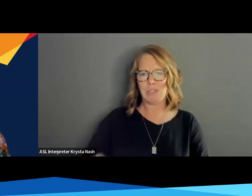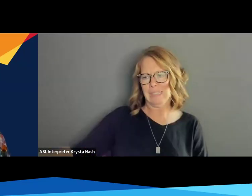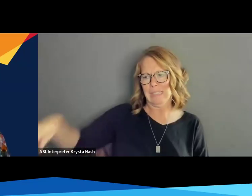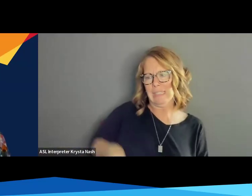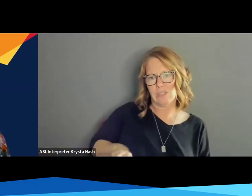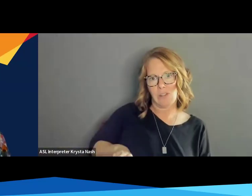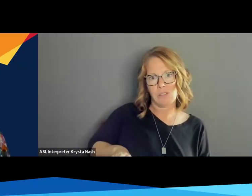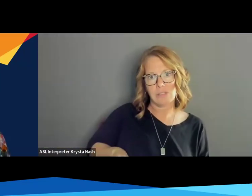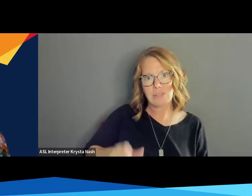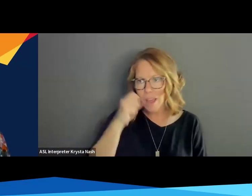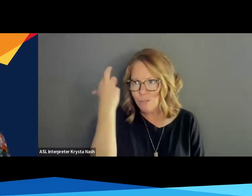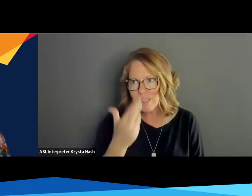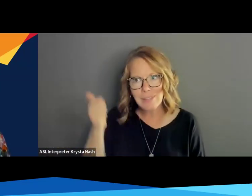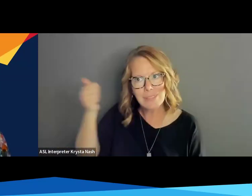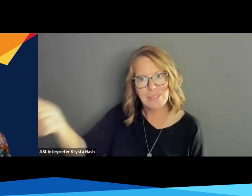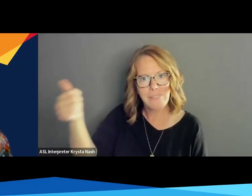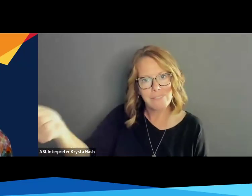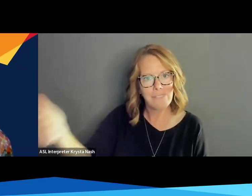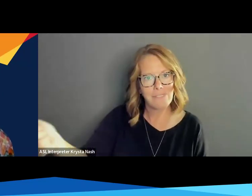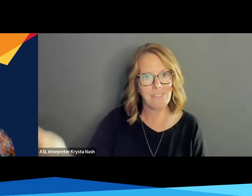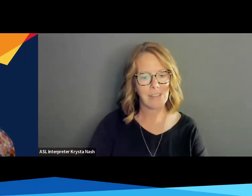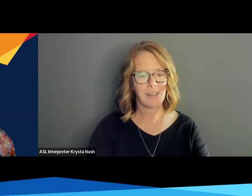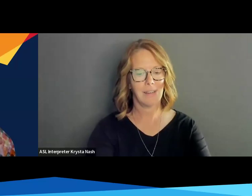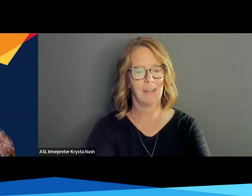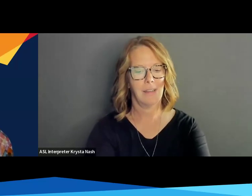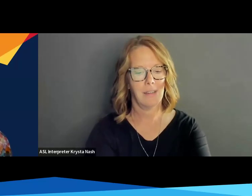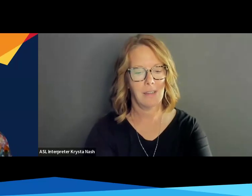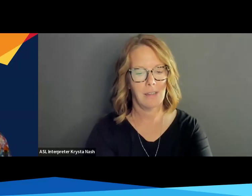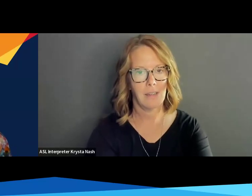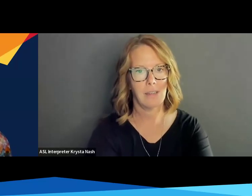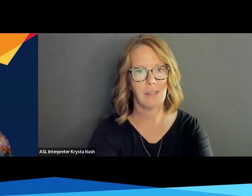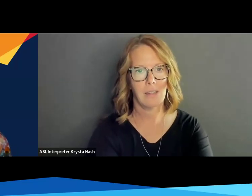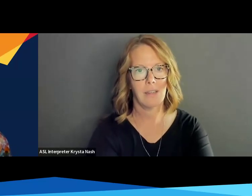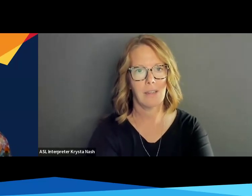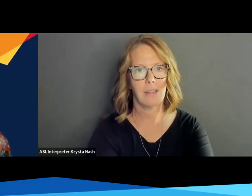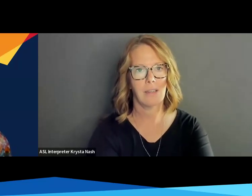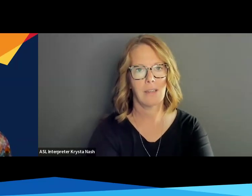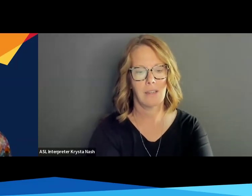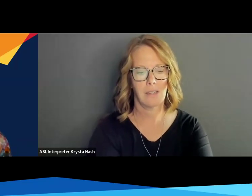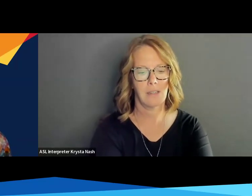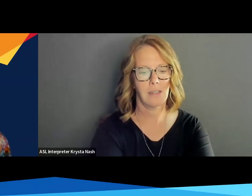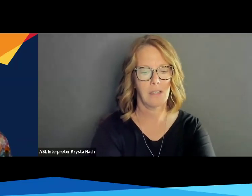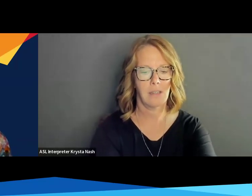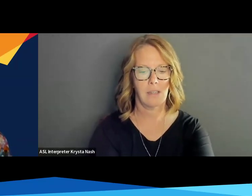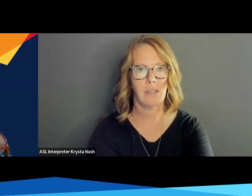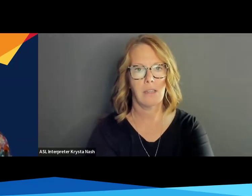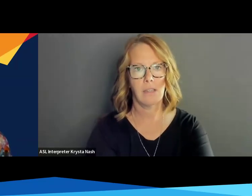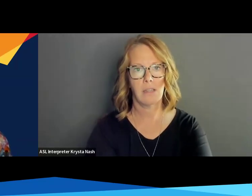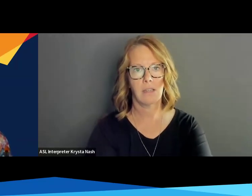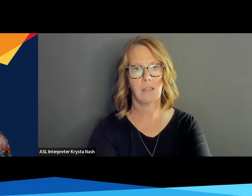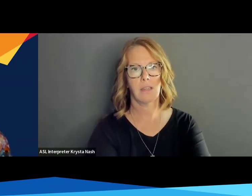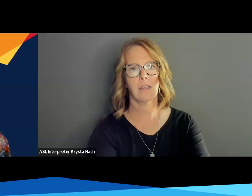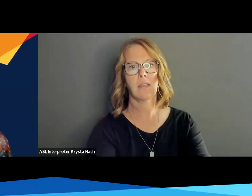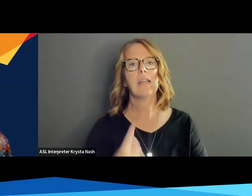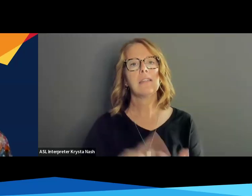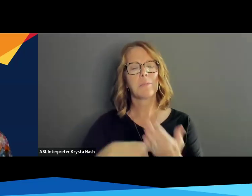Or they might not, really realize that that is part of their body. Sometimes with a stroke or brain injury, your